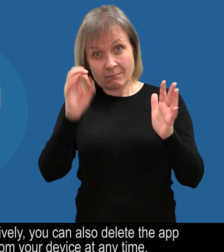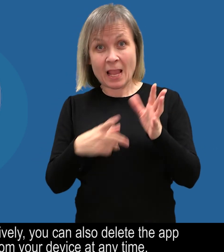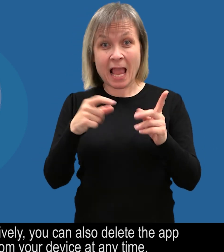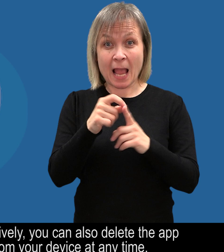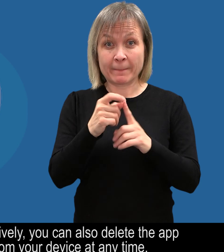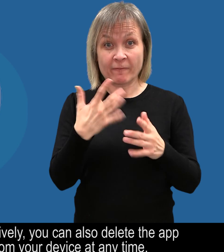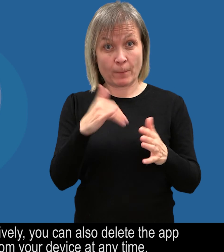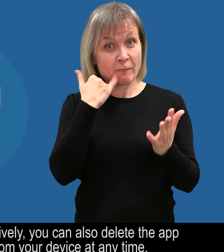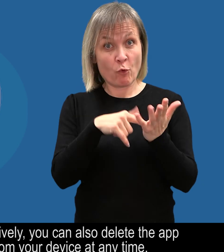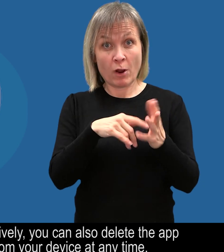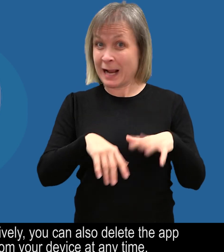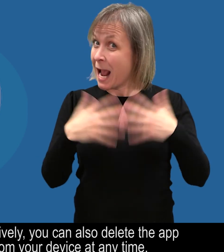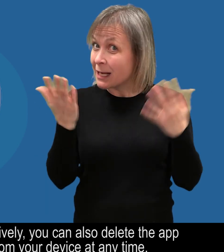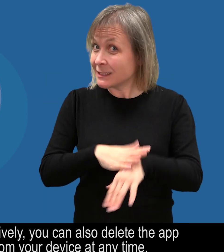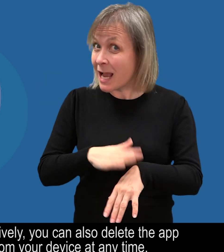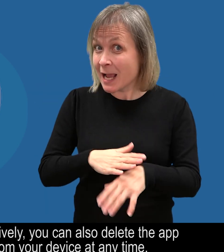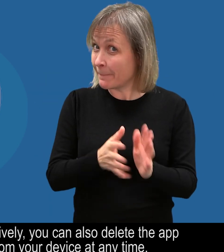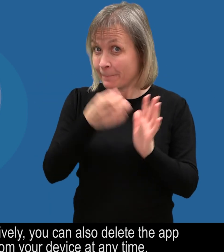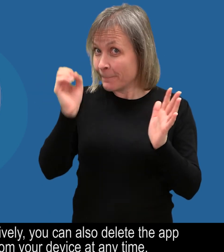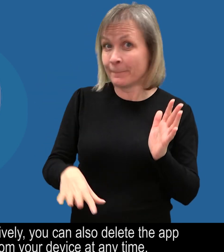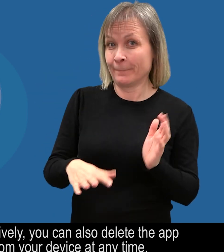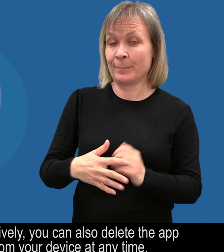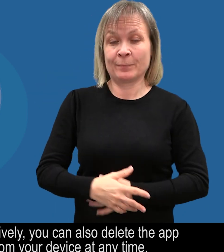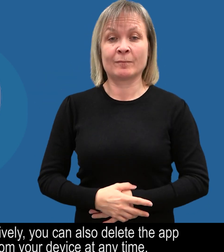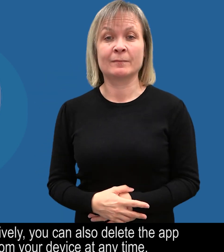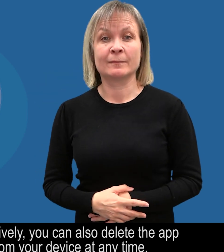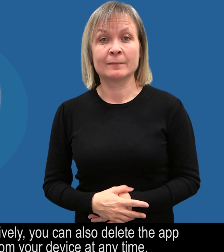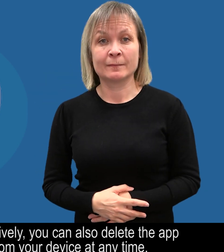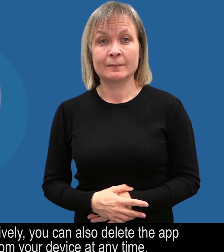Alternatively, you can also delete the app from your device at any time.